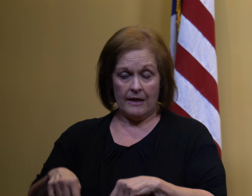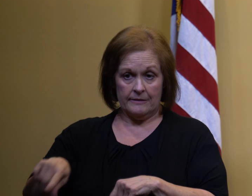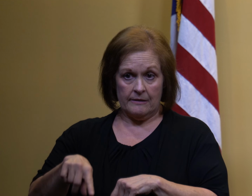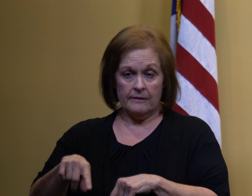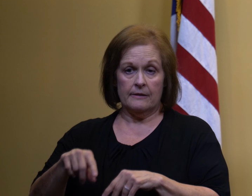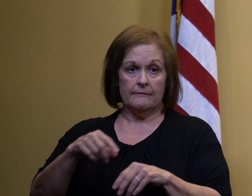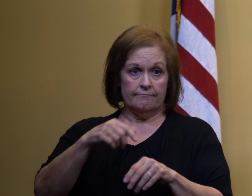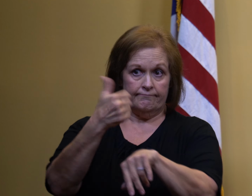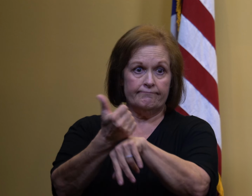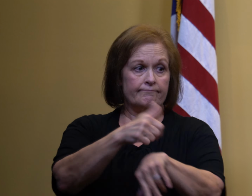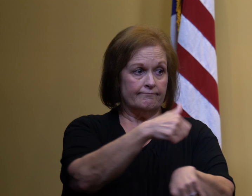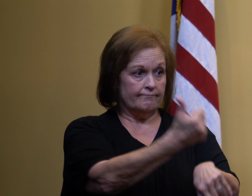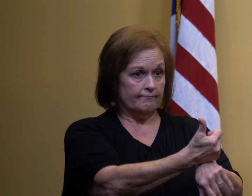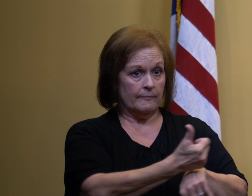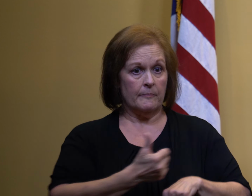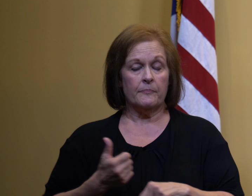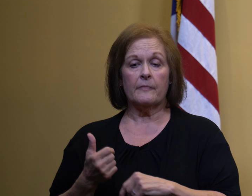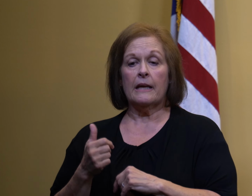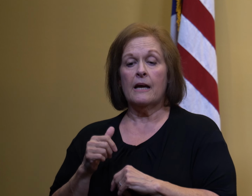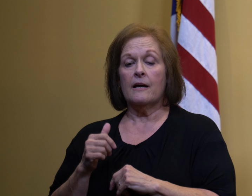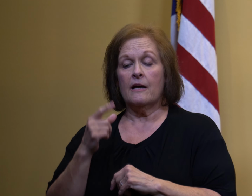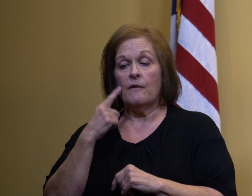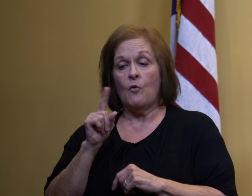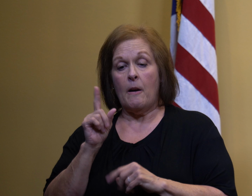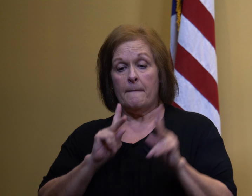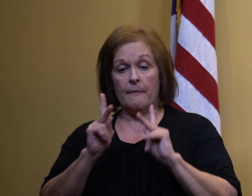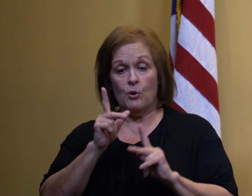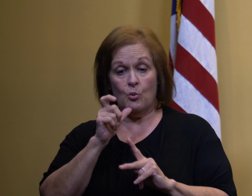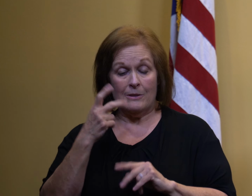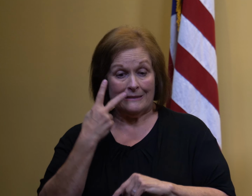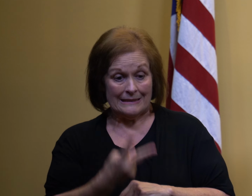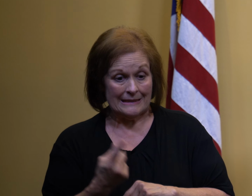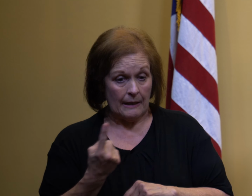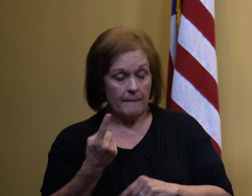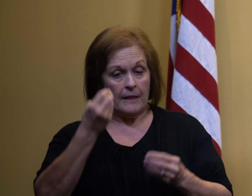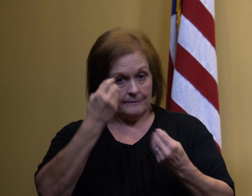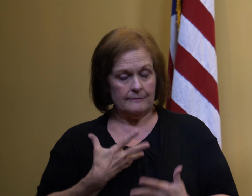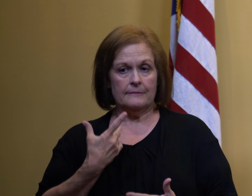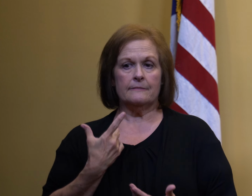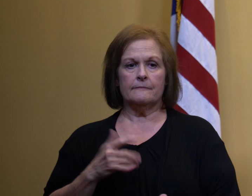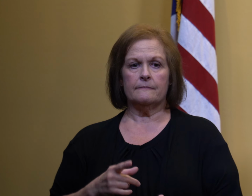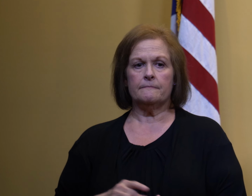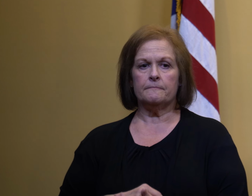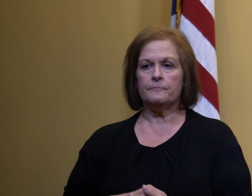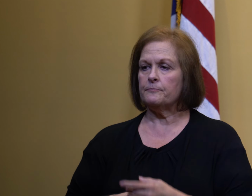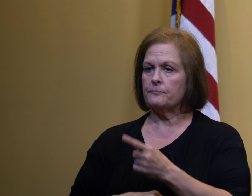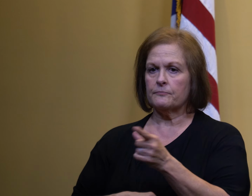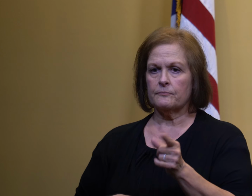multipliers. And, of course, for people, you know, who see something to say something. And lastly,